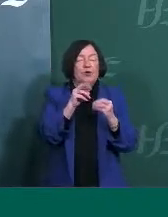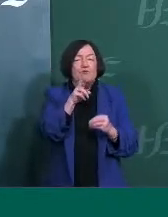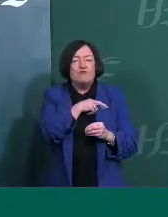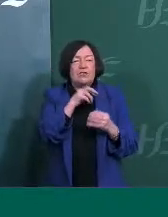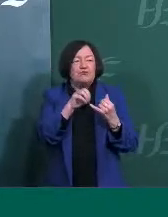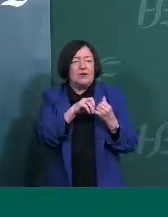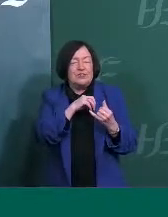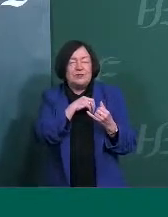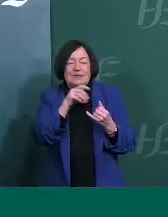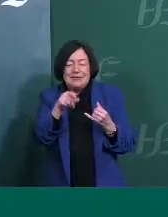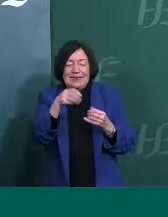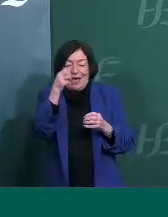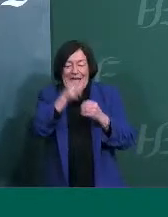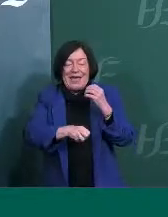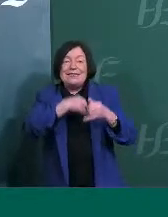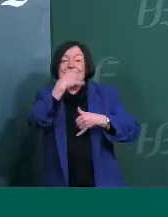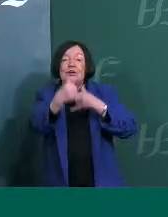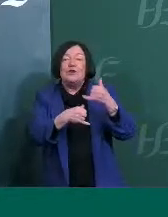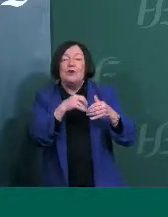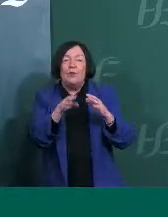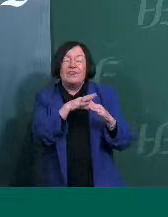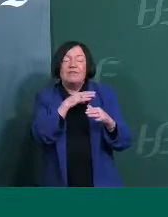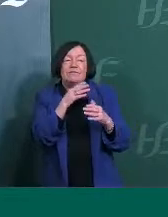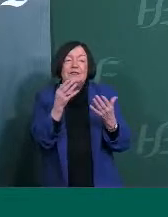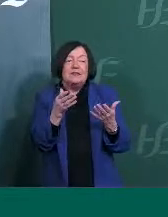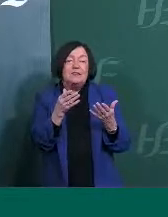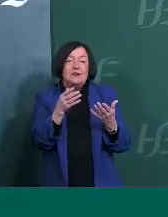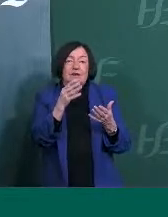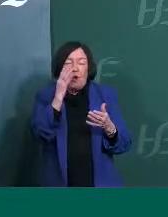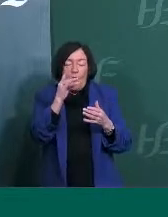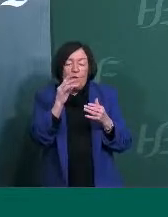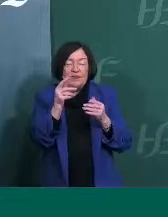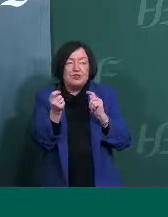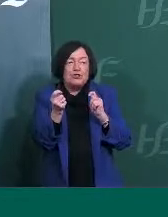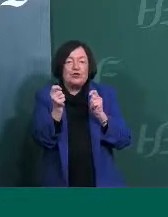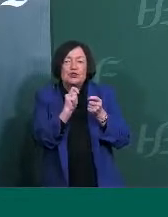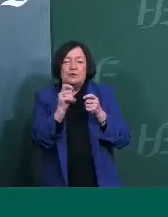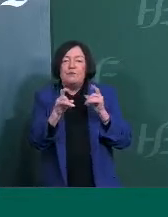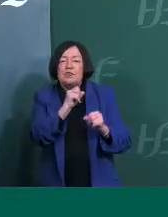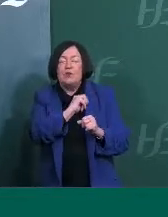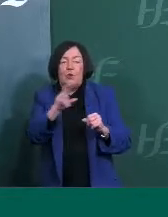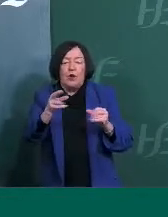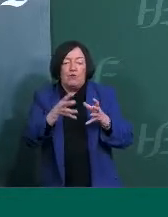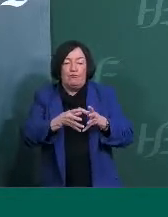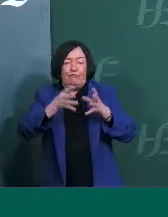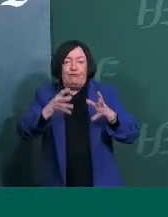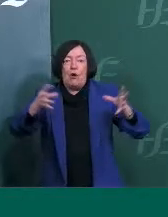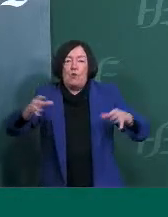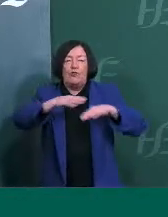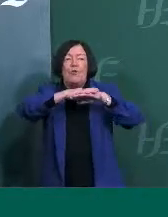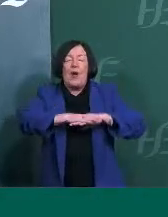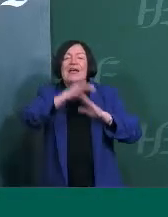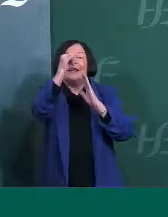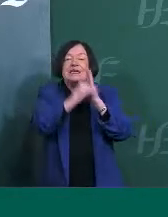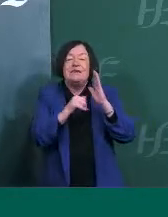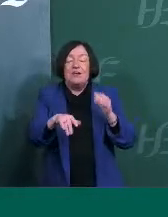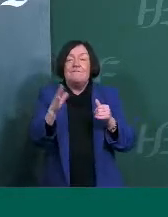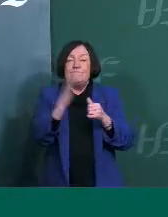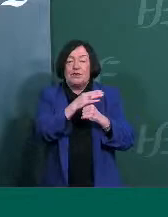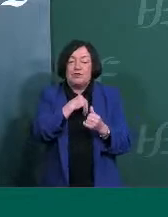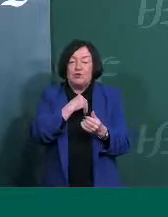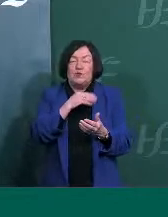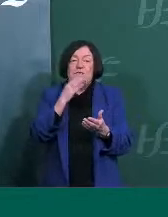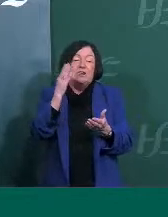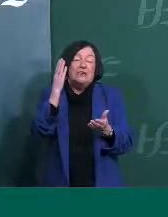to get to the end of the year with a marked, I suppose, turn in terms of ensuring that we're not growing those waiting lists, because the first step for us is to stop